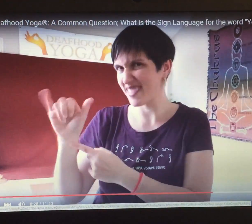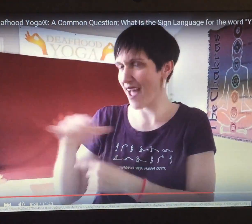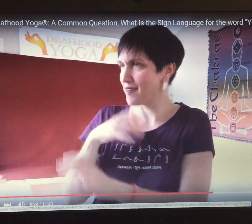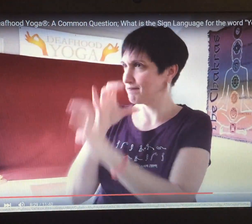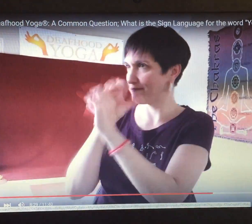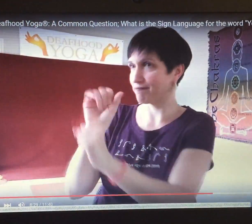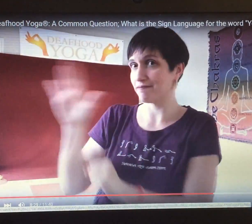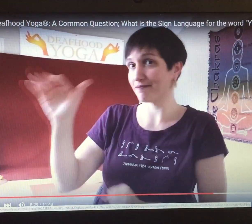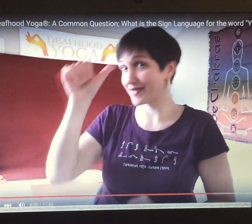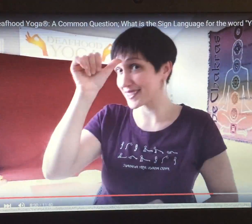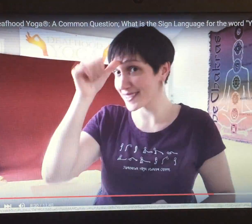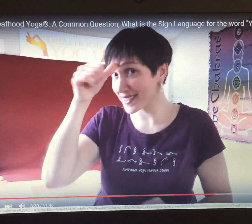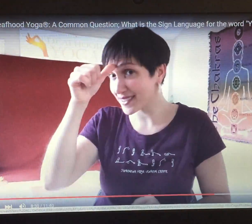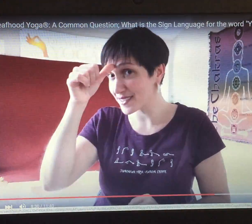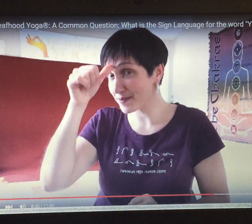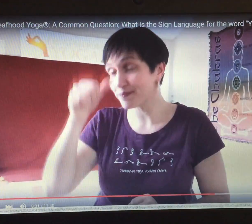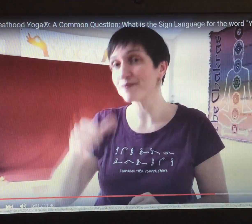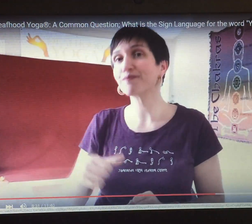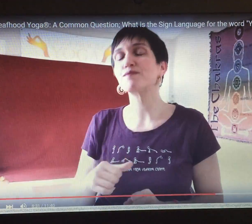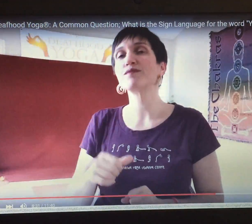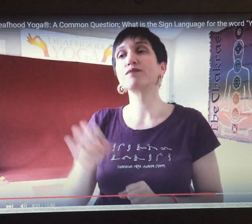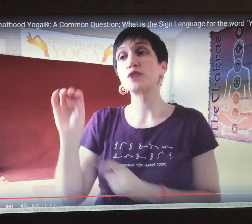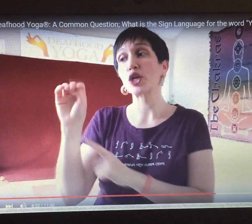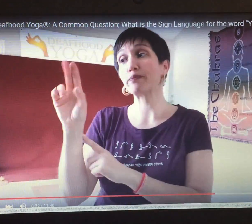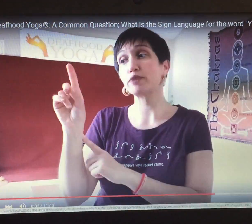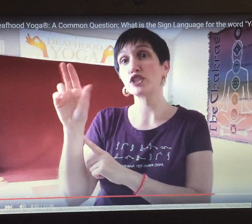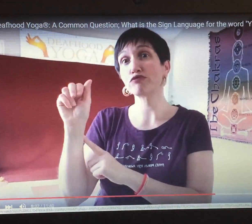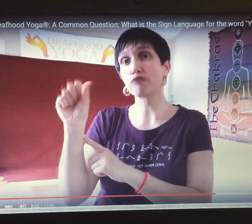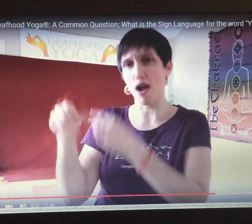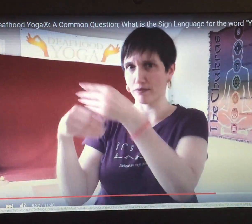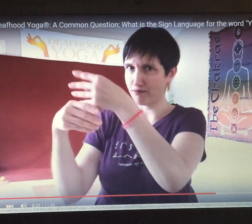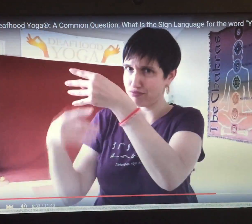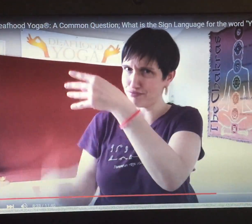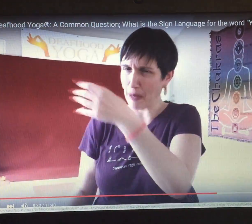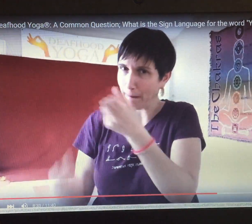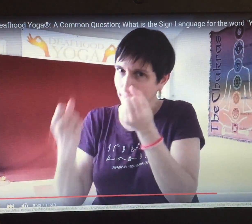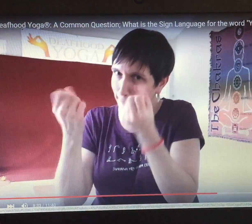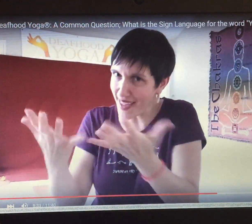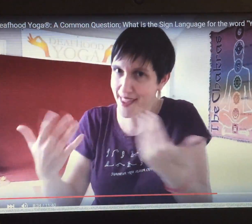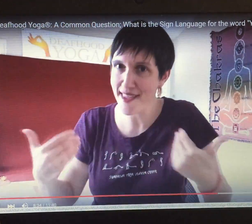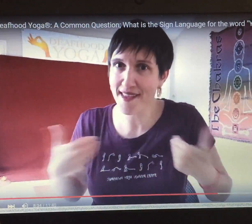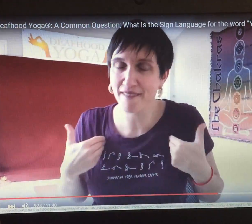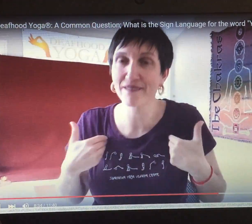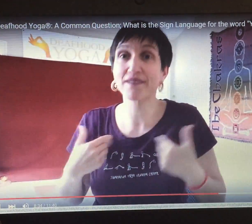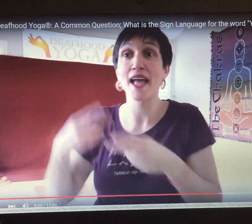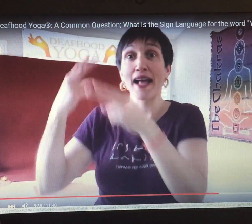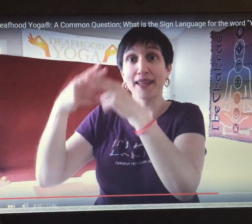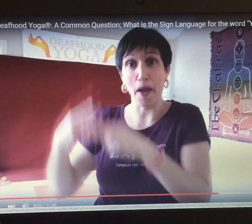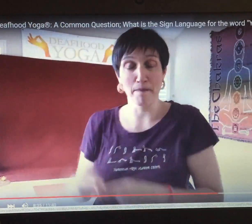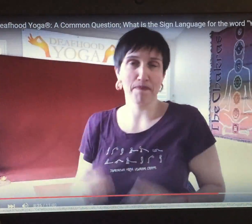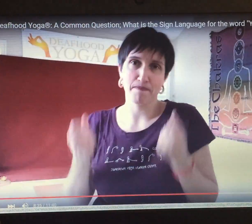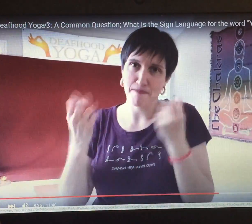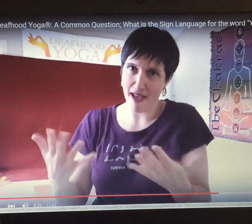the mudra, it's from India. Mudra has many different